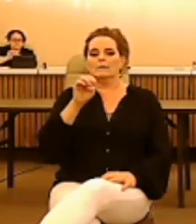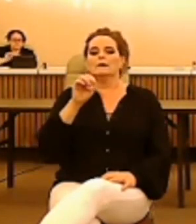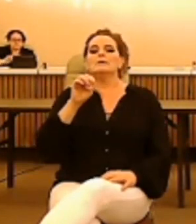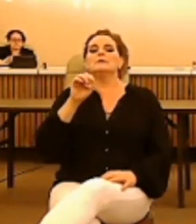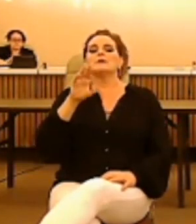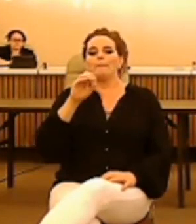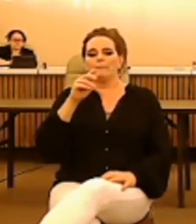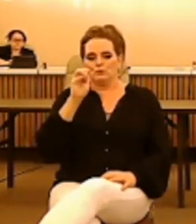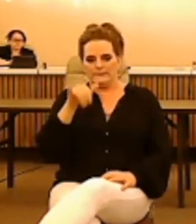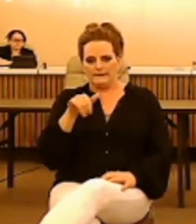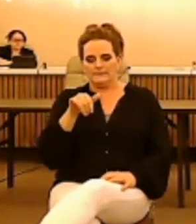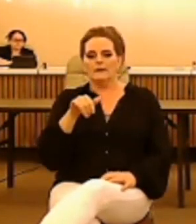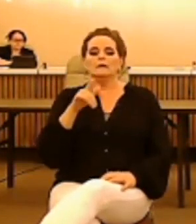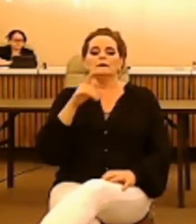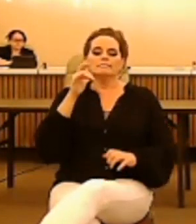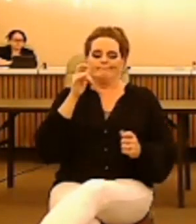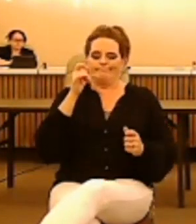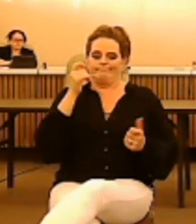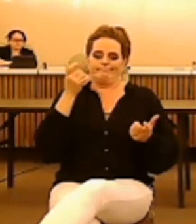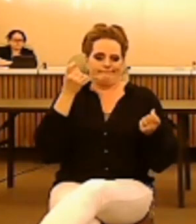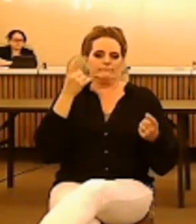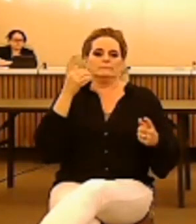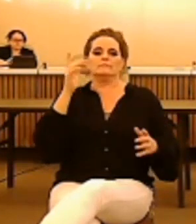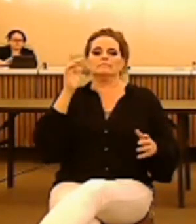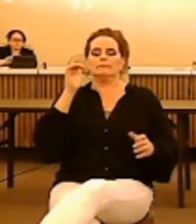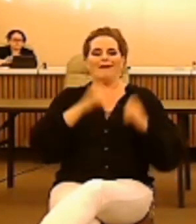Because of anytime it's a